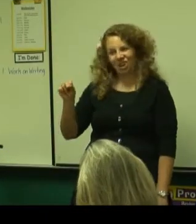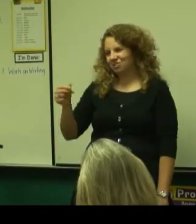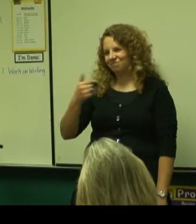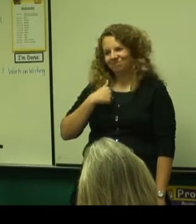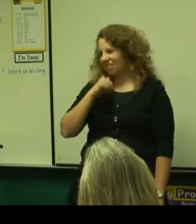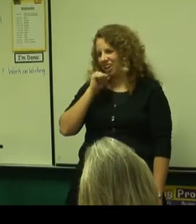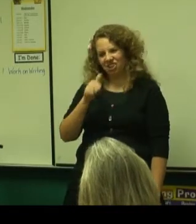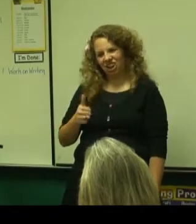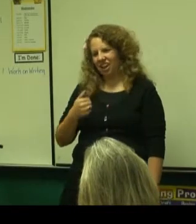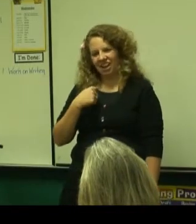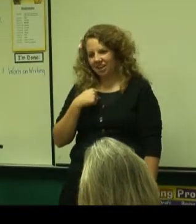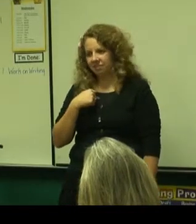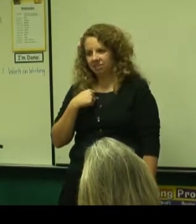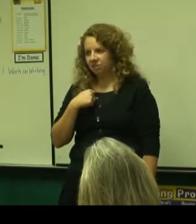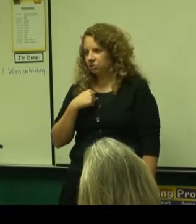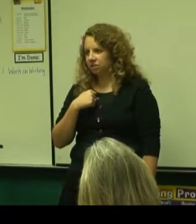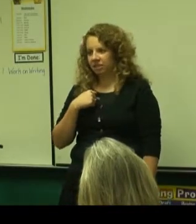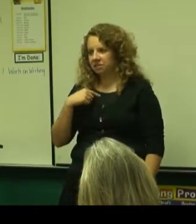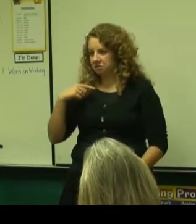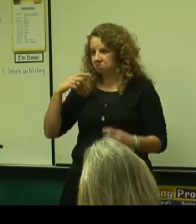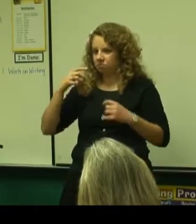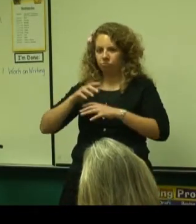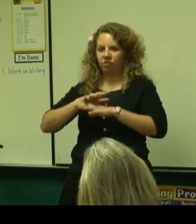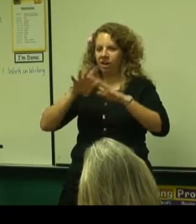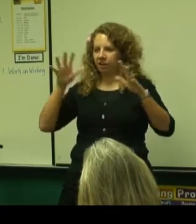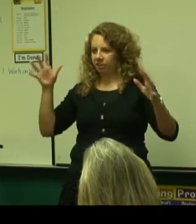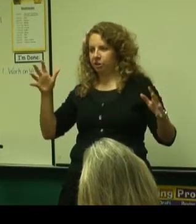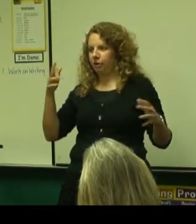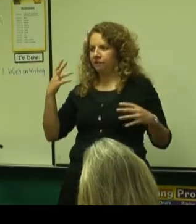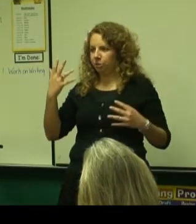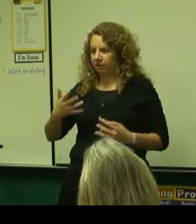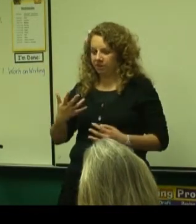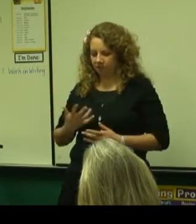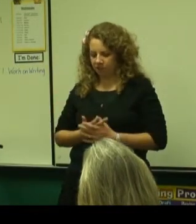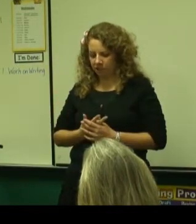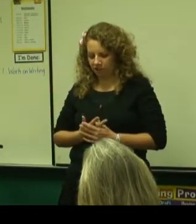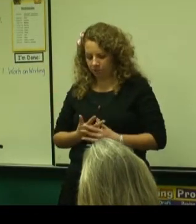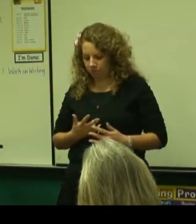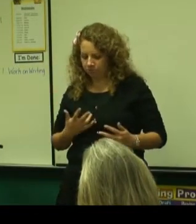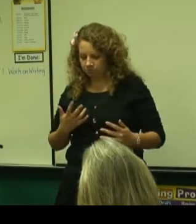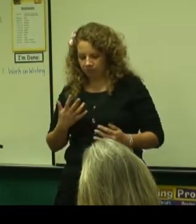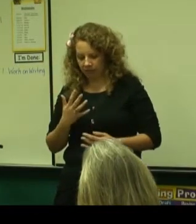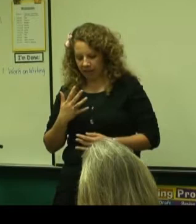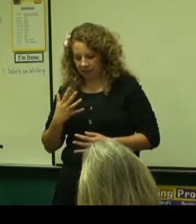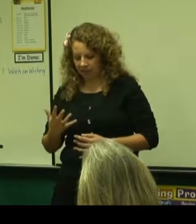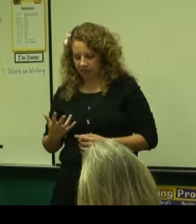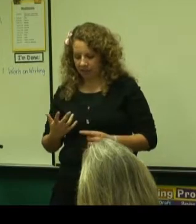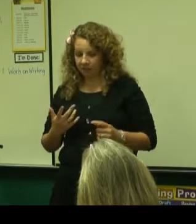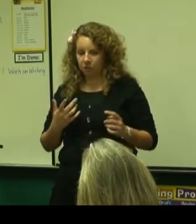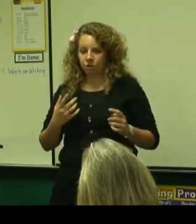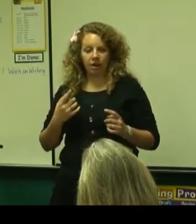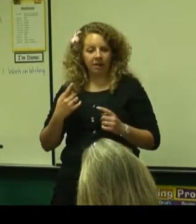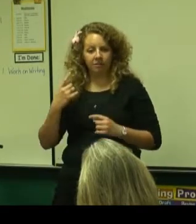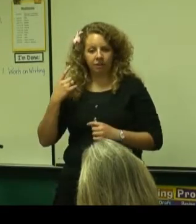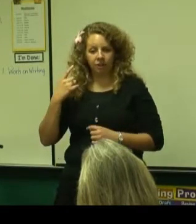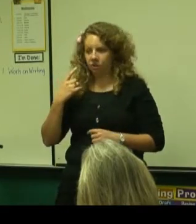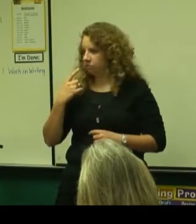no, I'm not I. So that's very clear. You have 3 things that are telling you that it's a negative. You have your